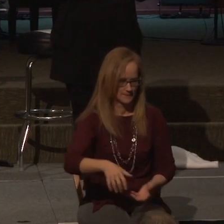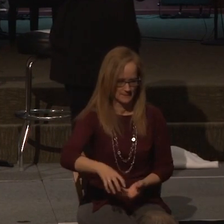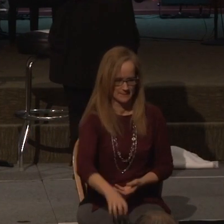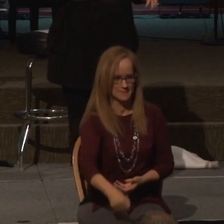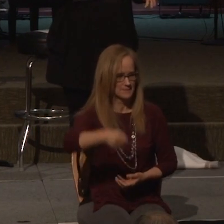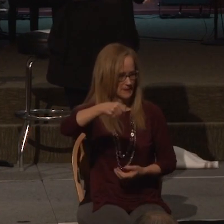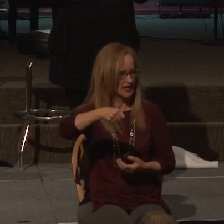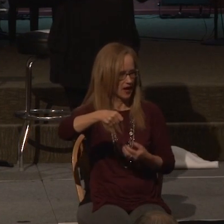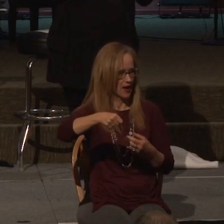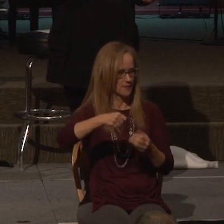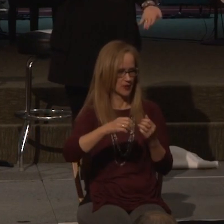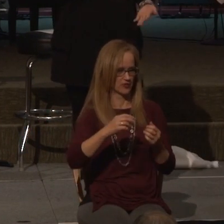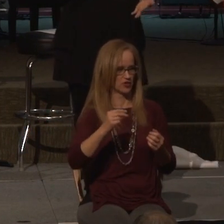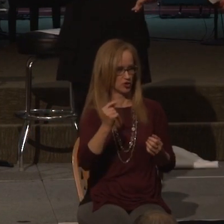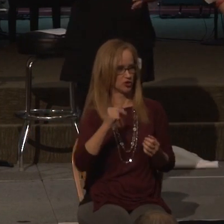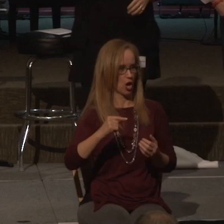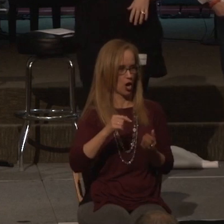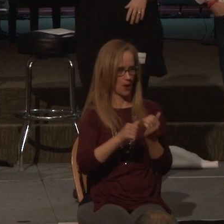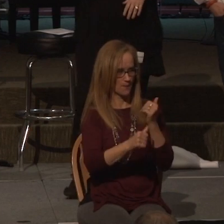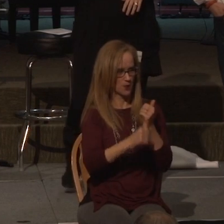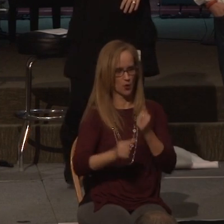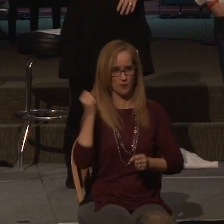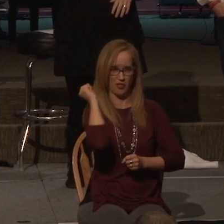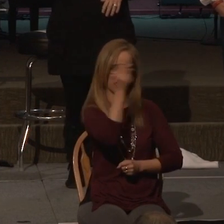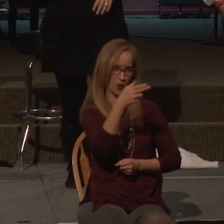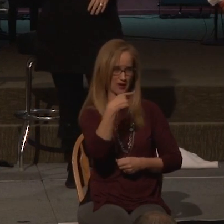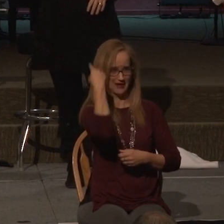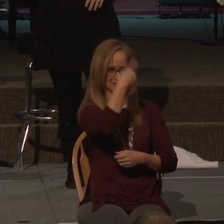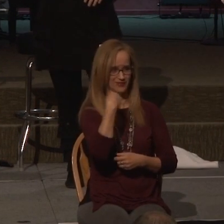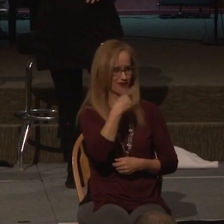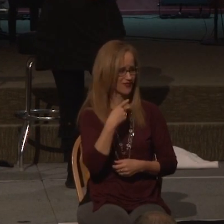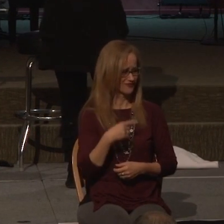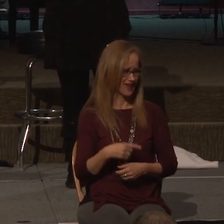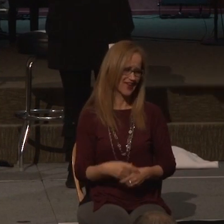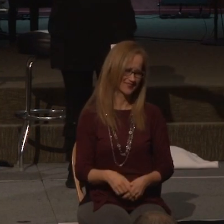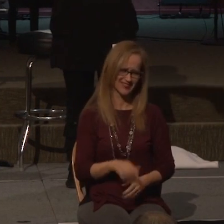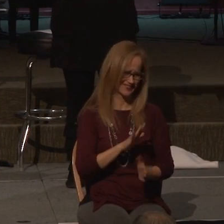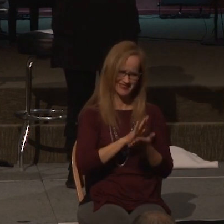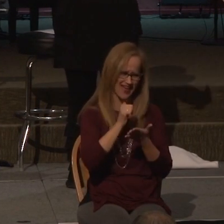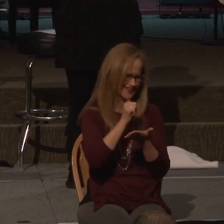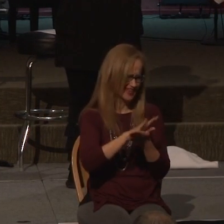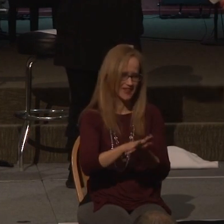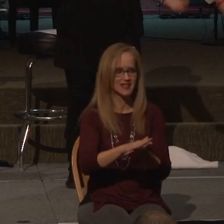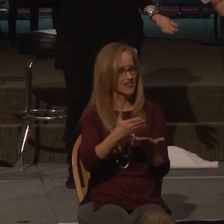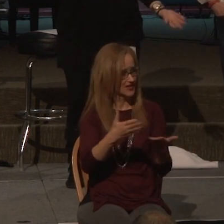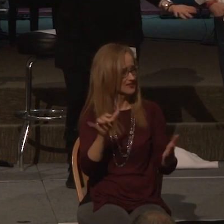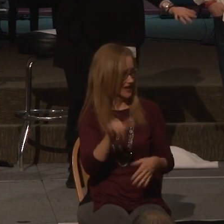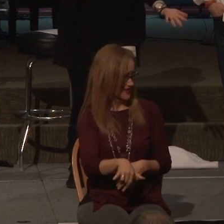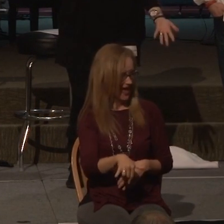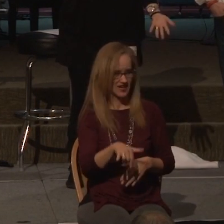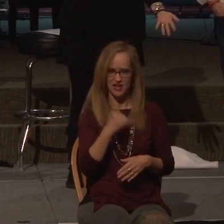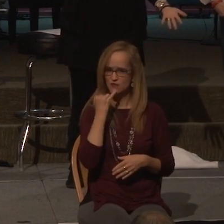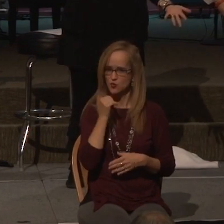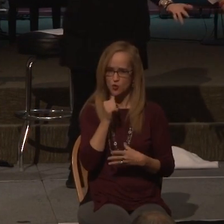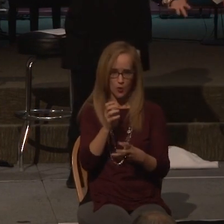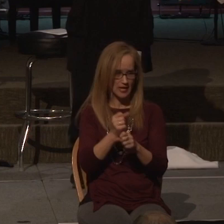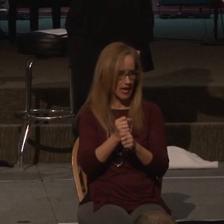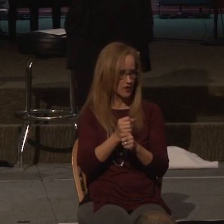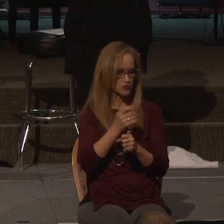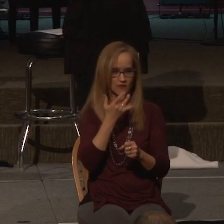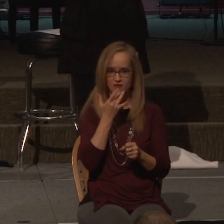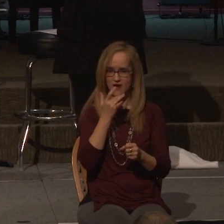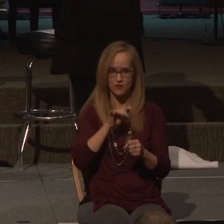throw it at each other's face, like, that's not nice. Or just things like that. Like, if you don't get your favorite kind of pop